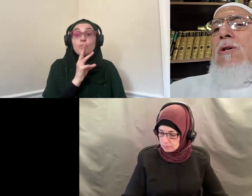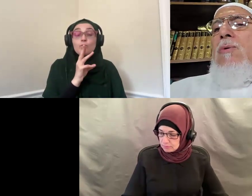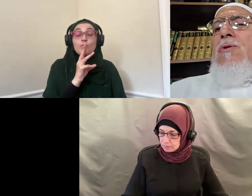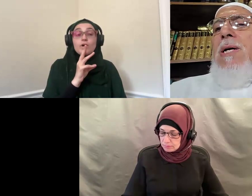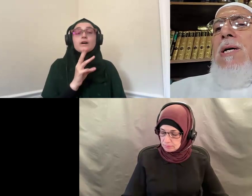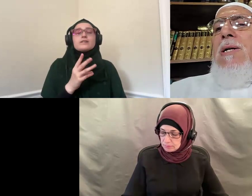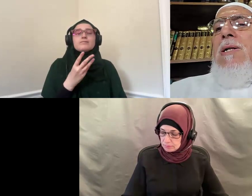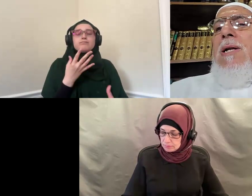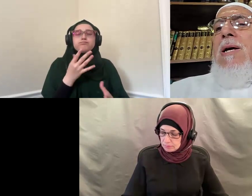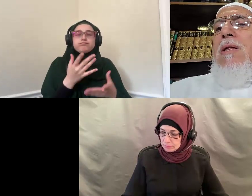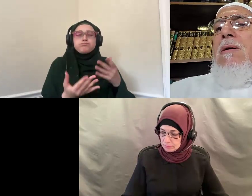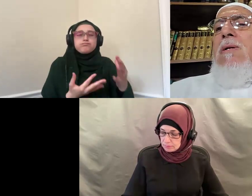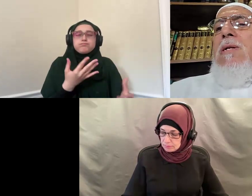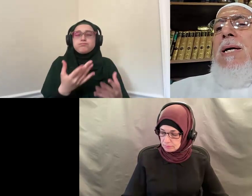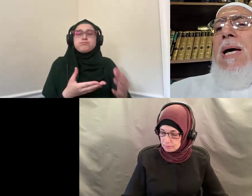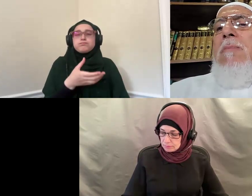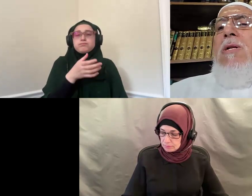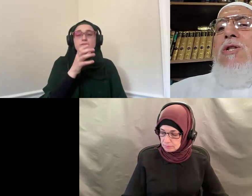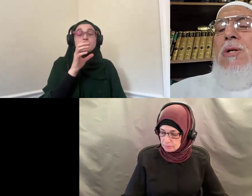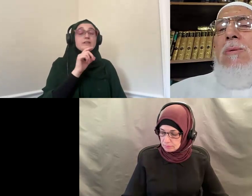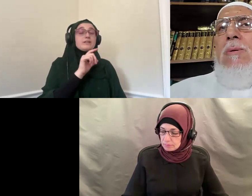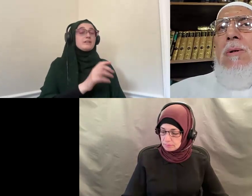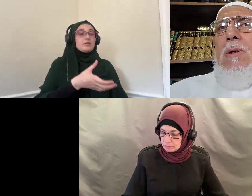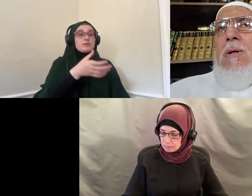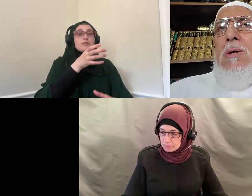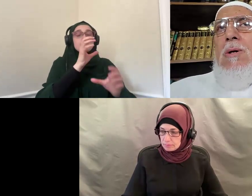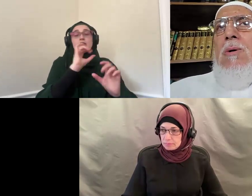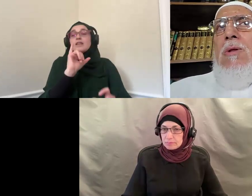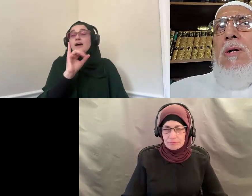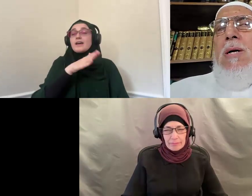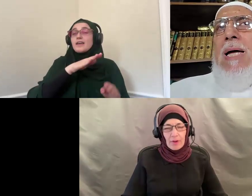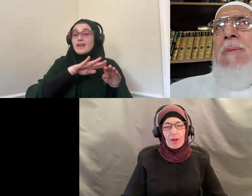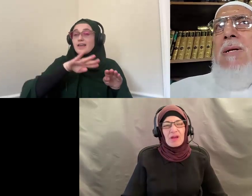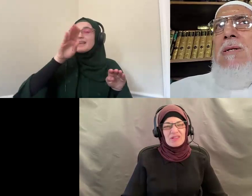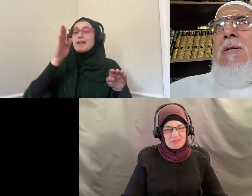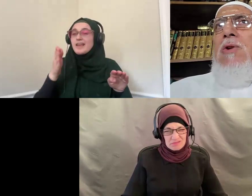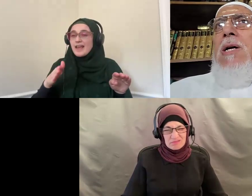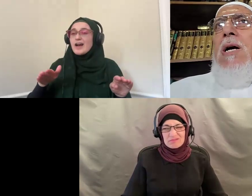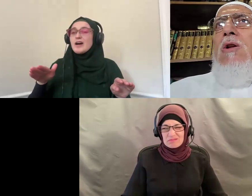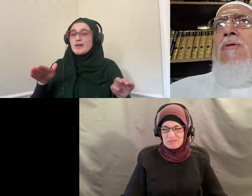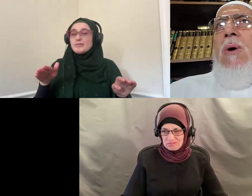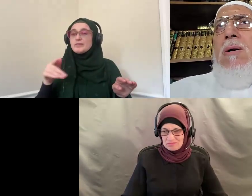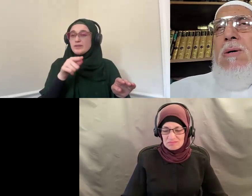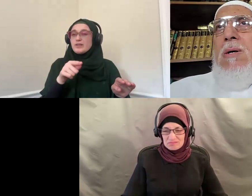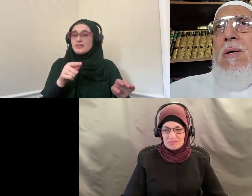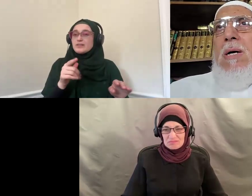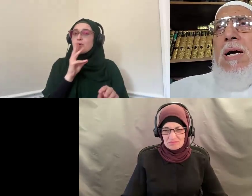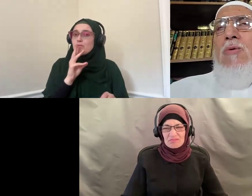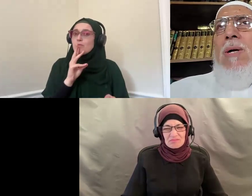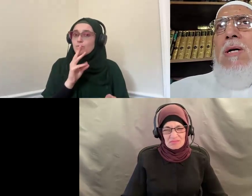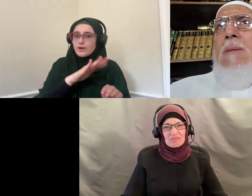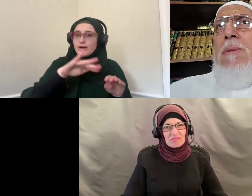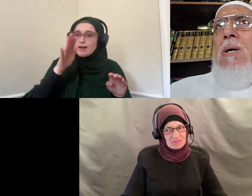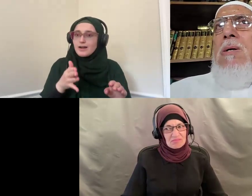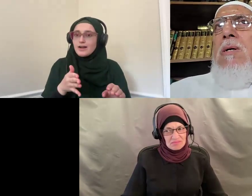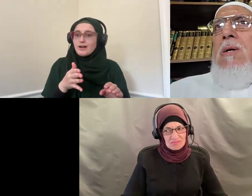and you will drink it like thirsty camels do. You know, camels drink a lot of water at